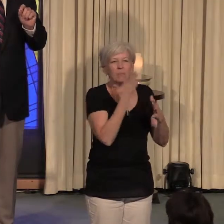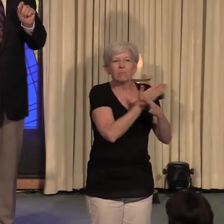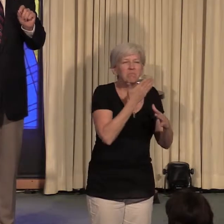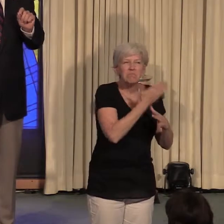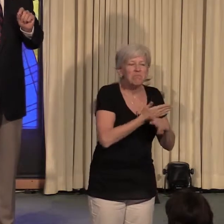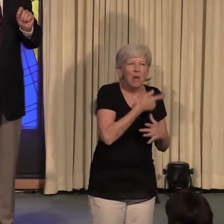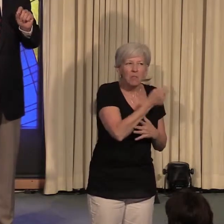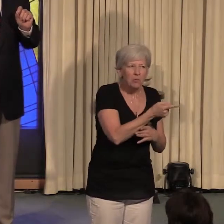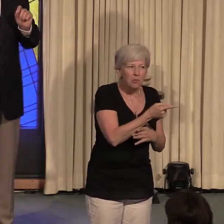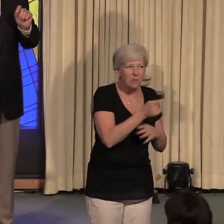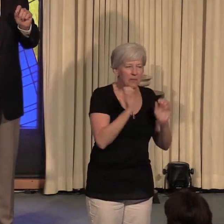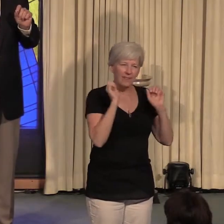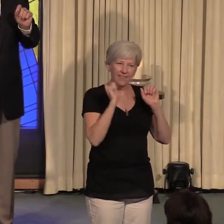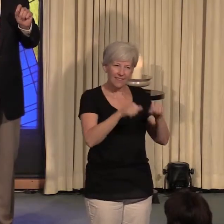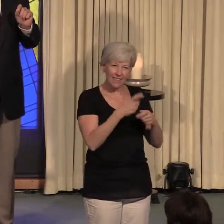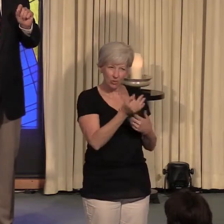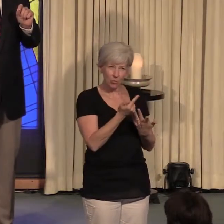a little?